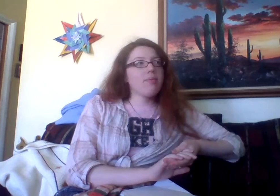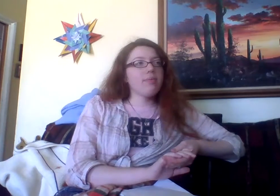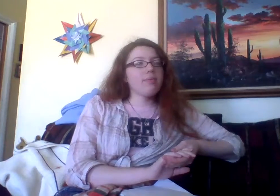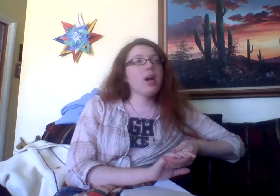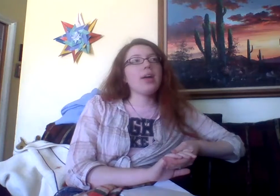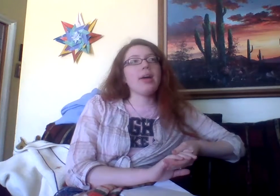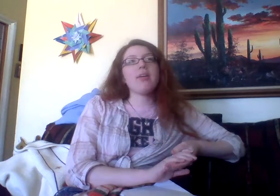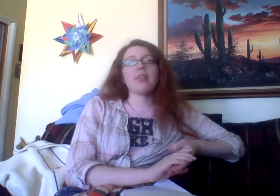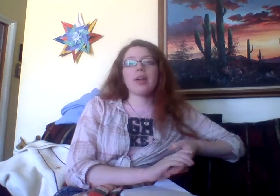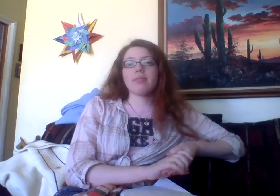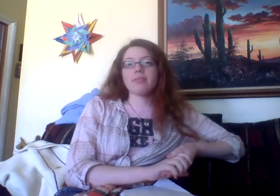Oh yeah, okay.